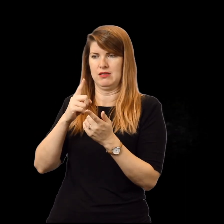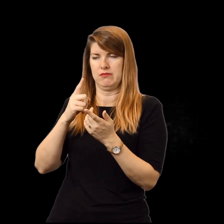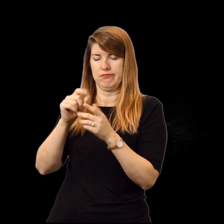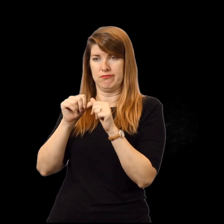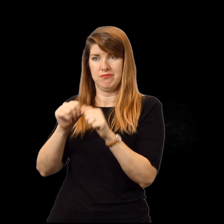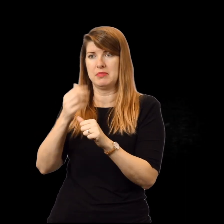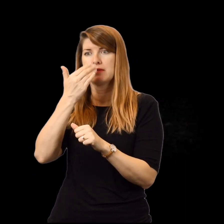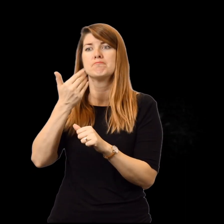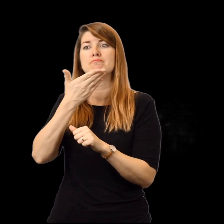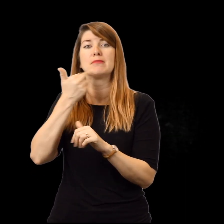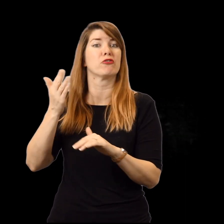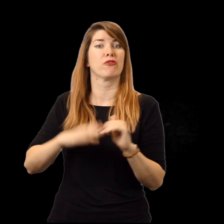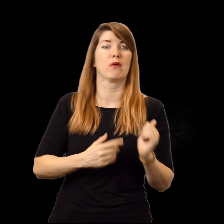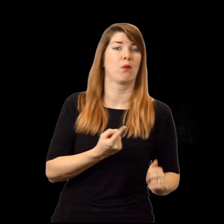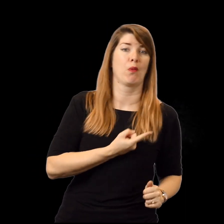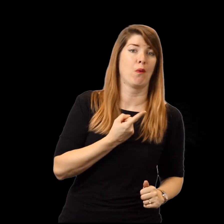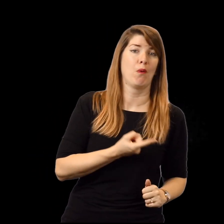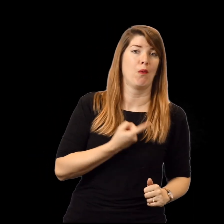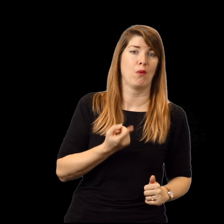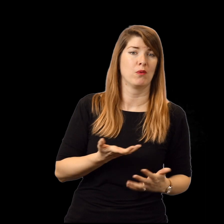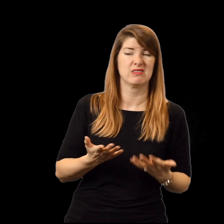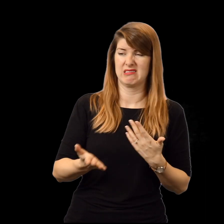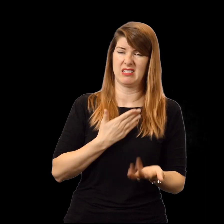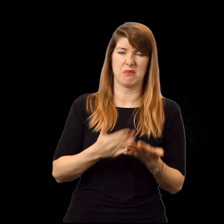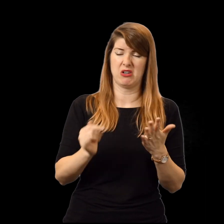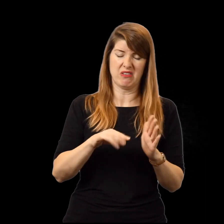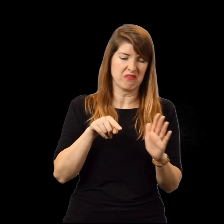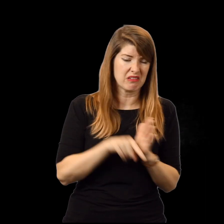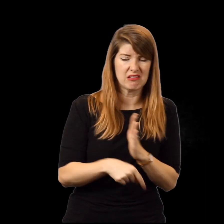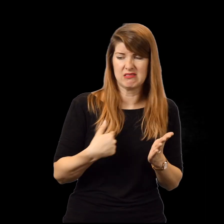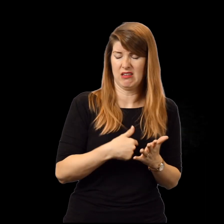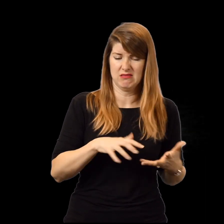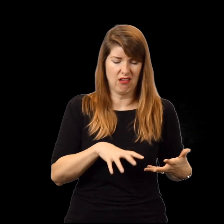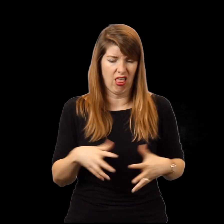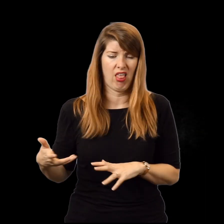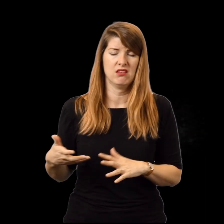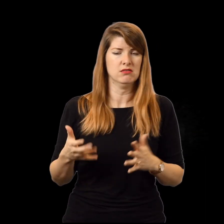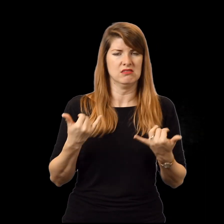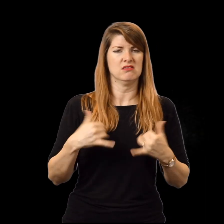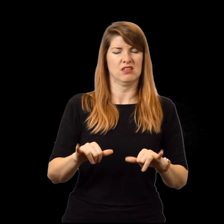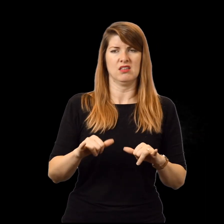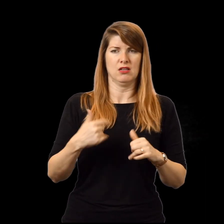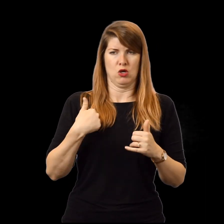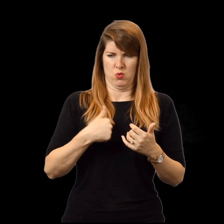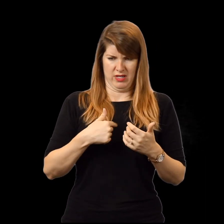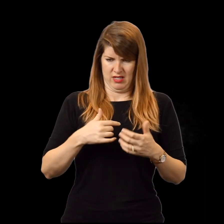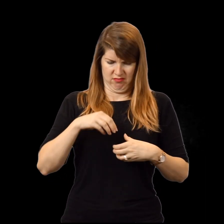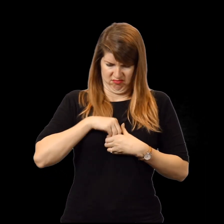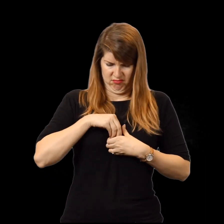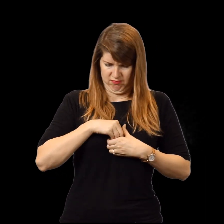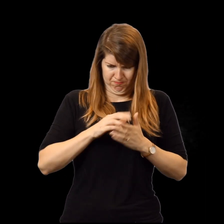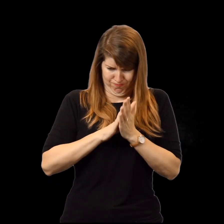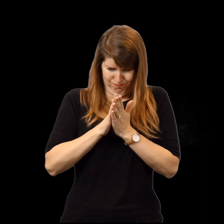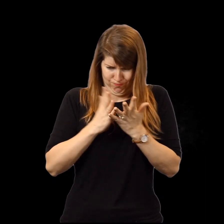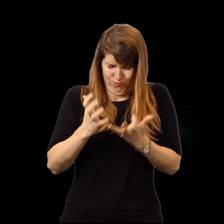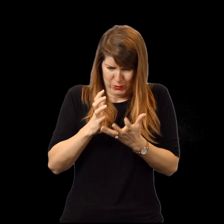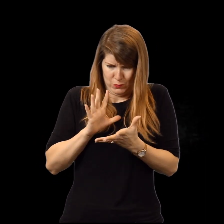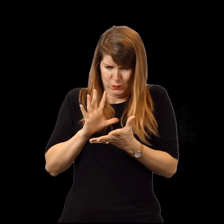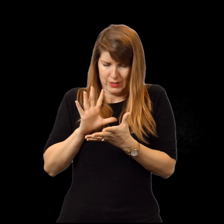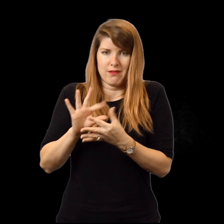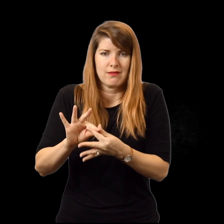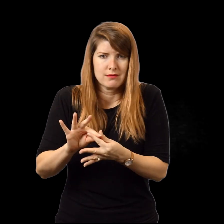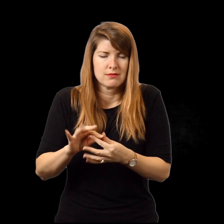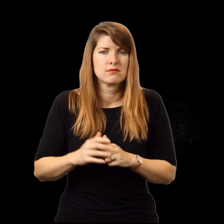but unconsciously, because it's better than being alone, even if it kills us. We are driven to connect